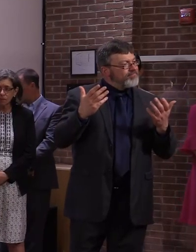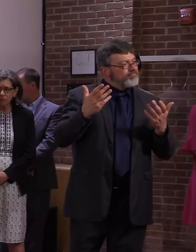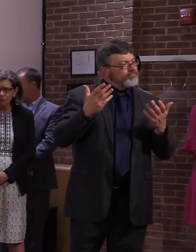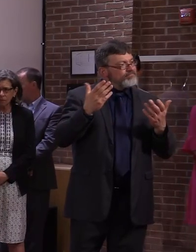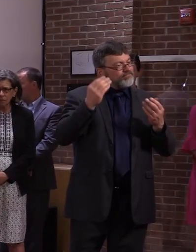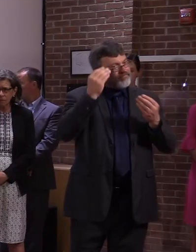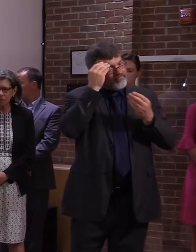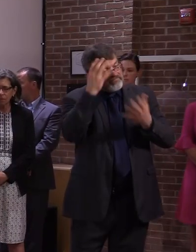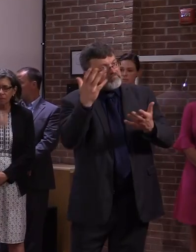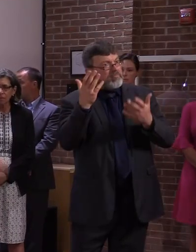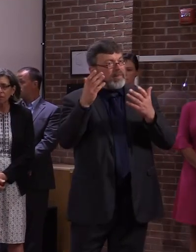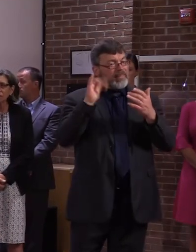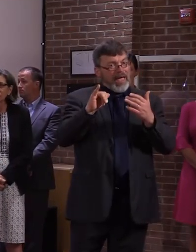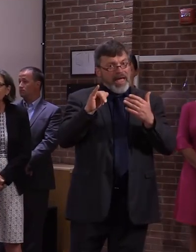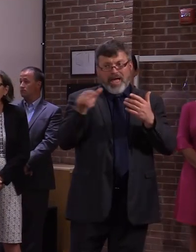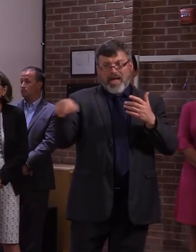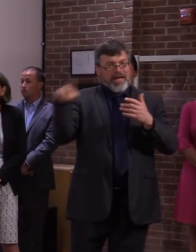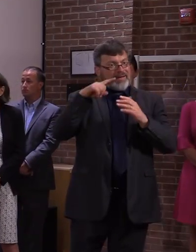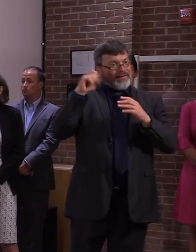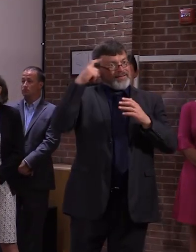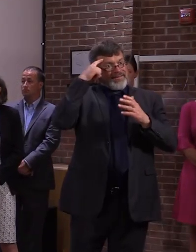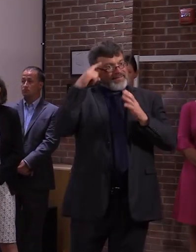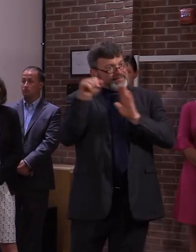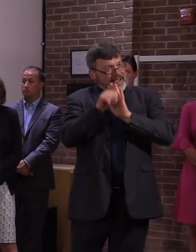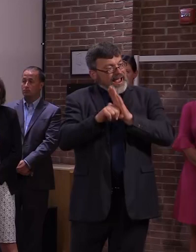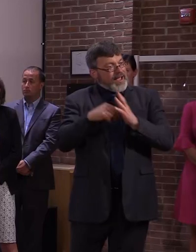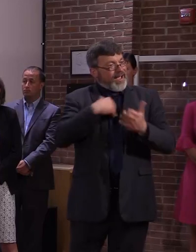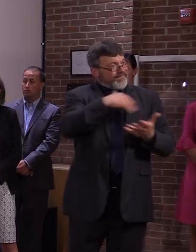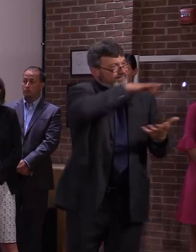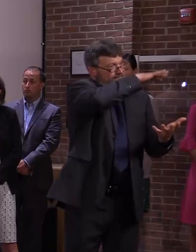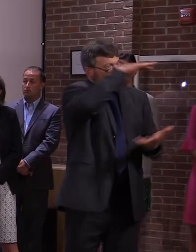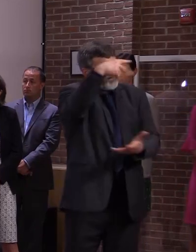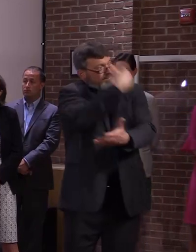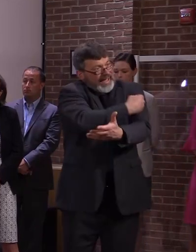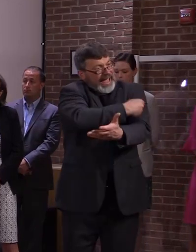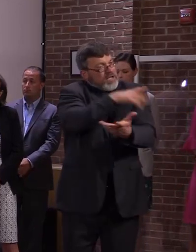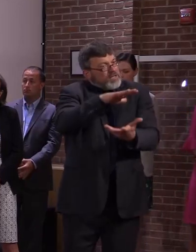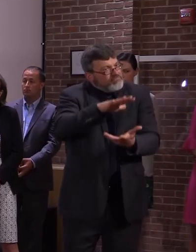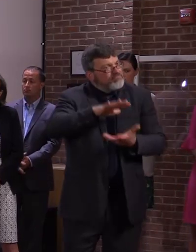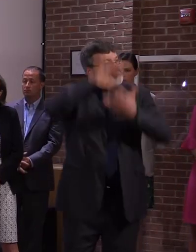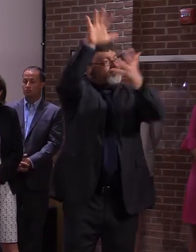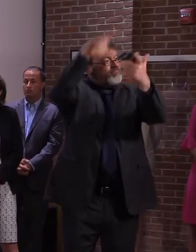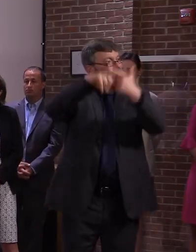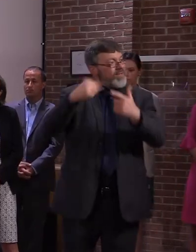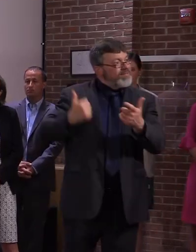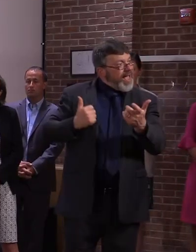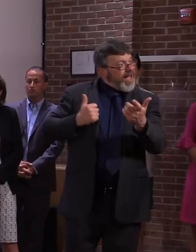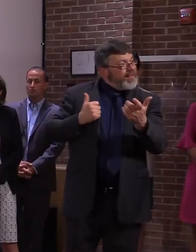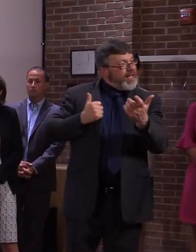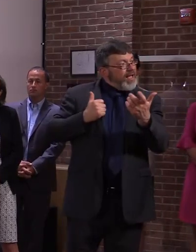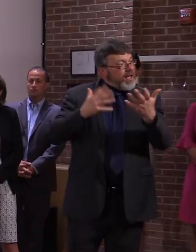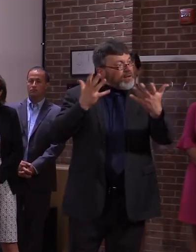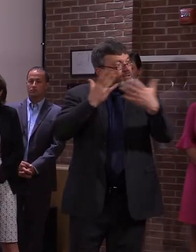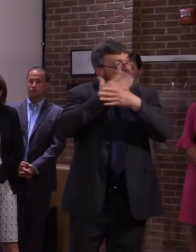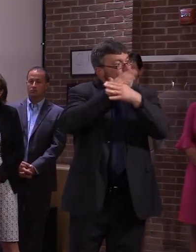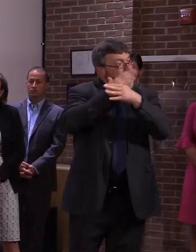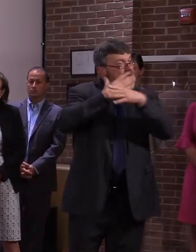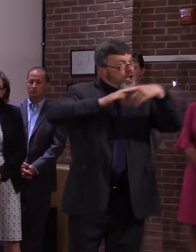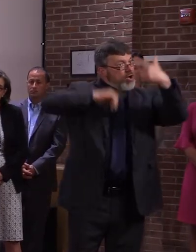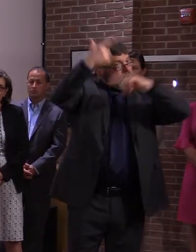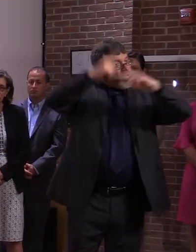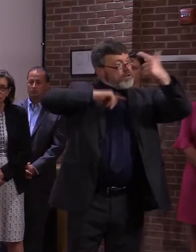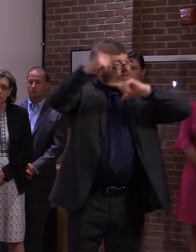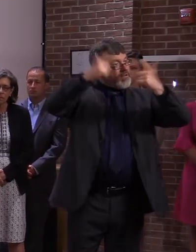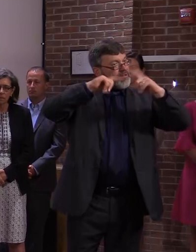other countries? Is there any way that Canada can be at the front of your line for any extra